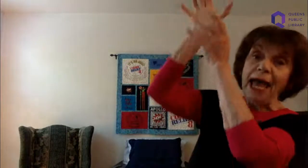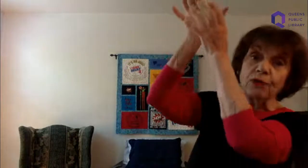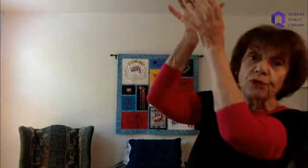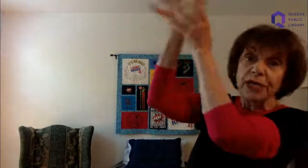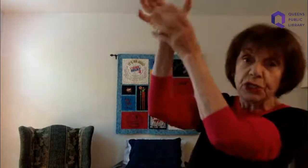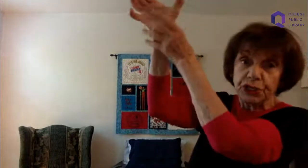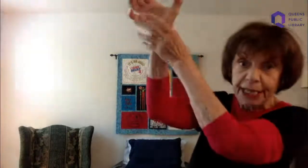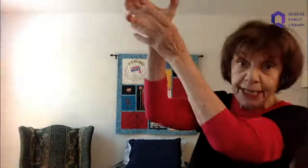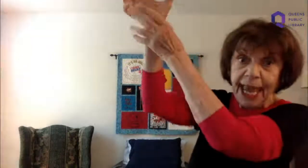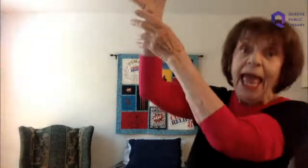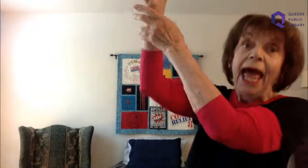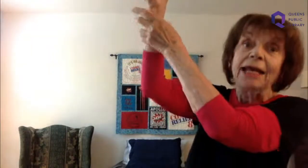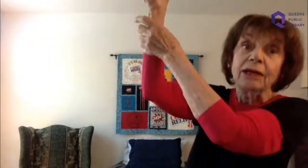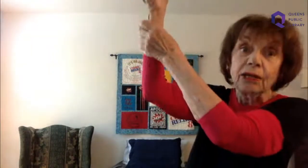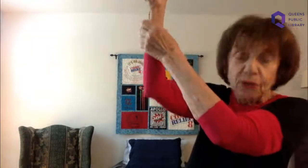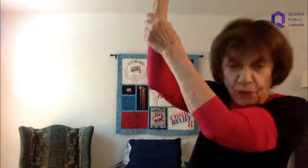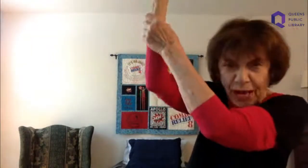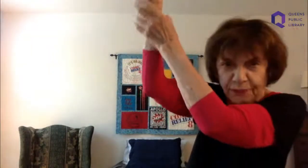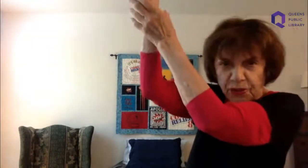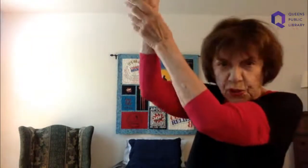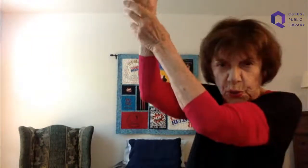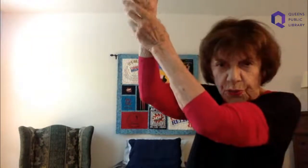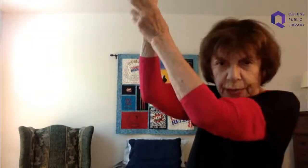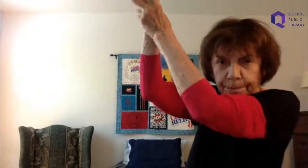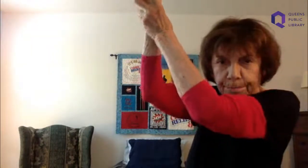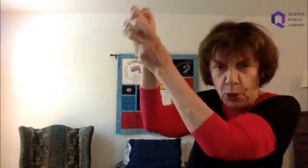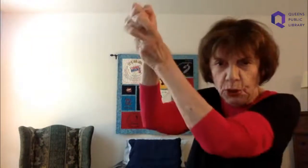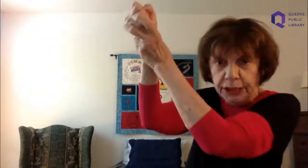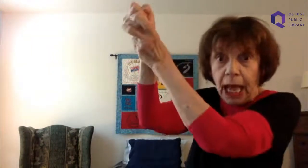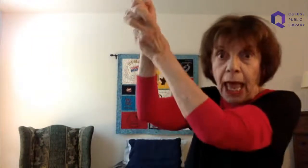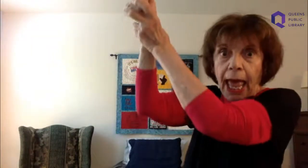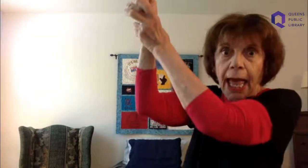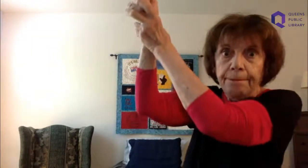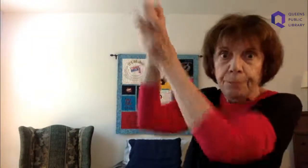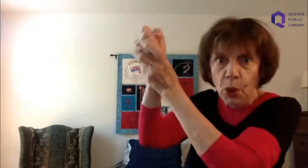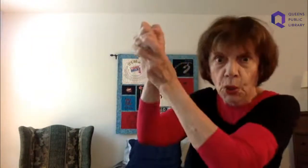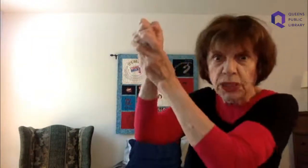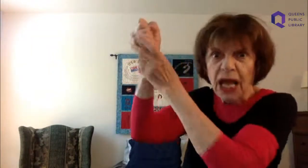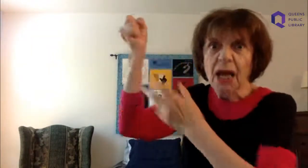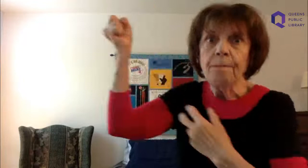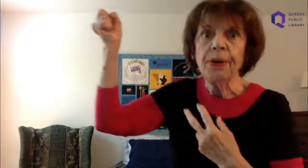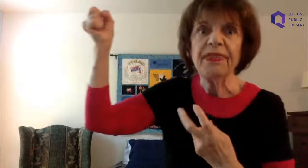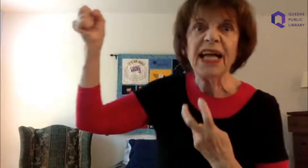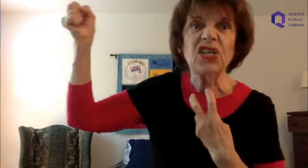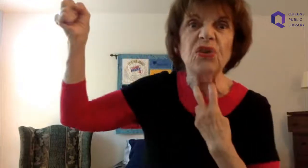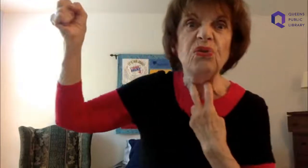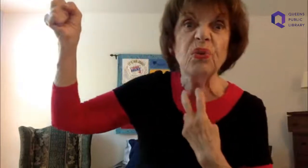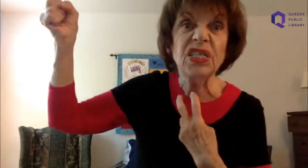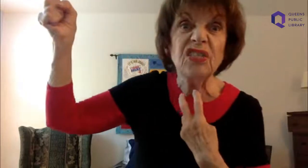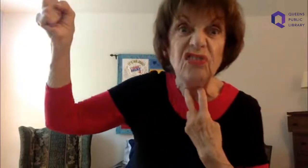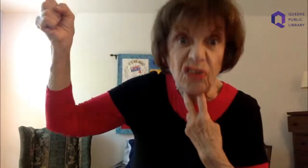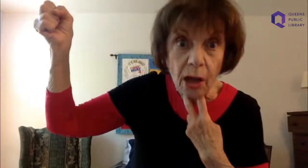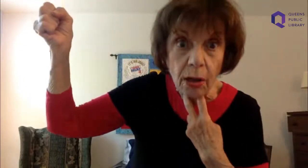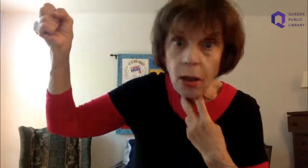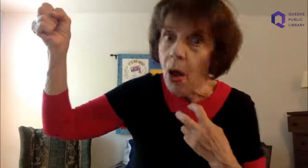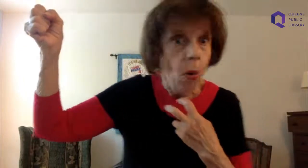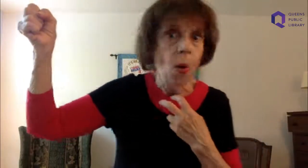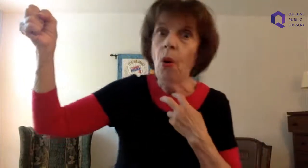and reached in and grabbed the tooth and pulled and pulled, but that tooth stuck. Oh,